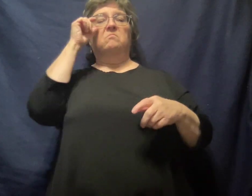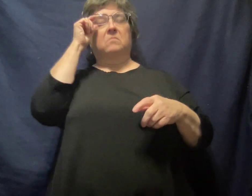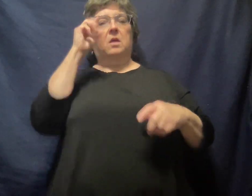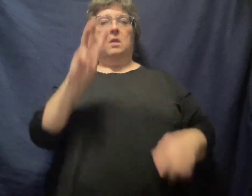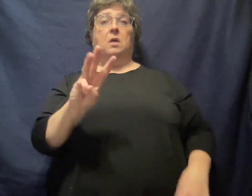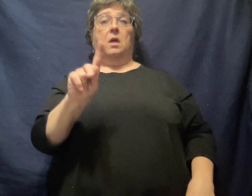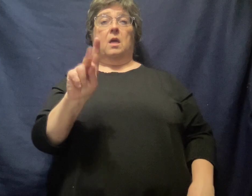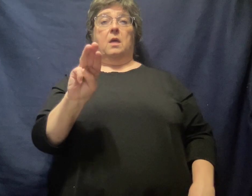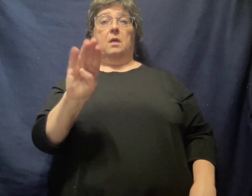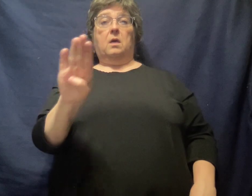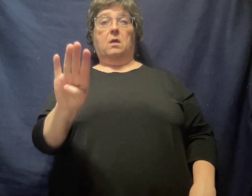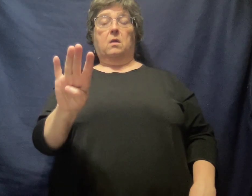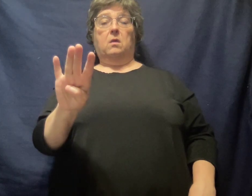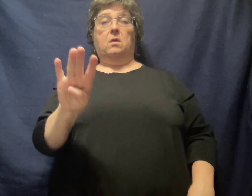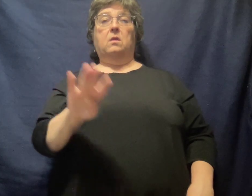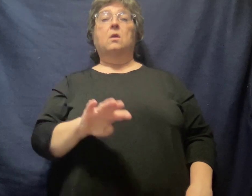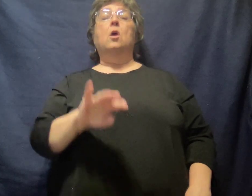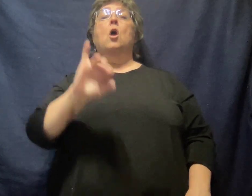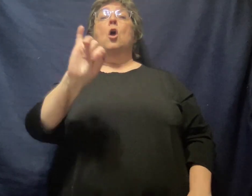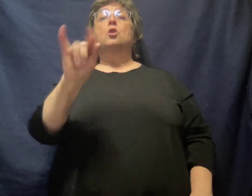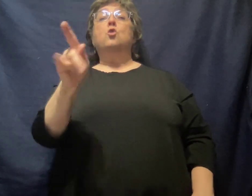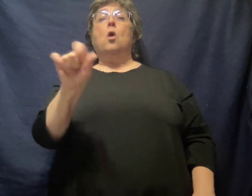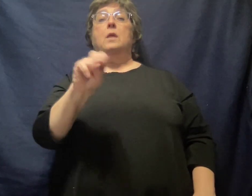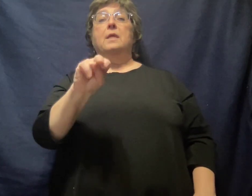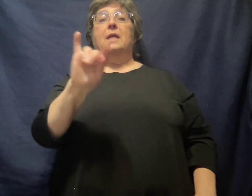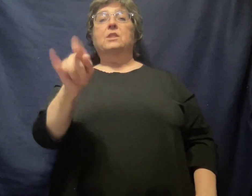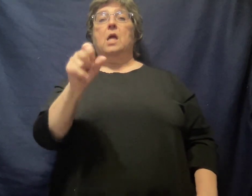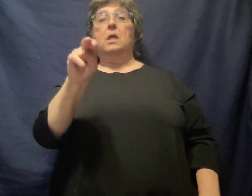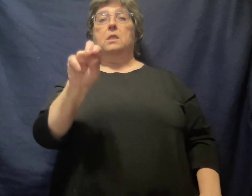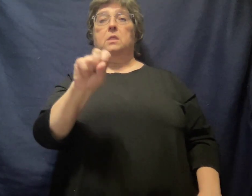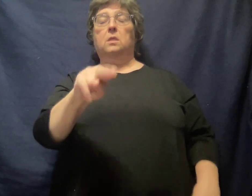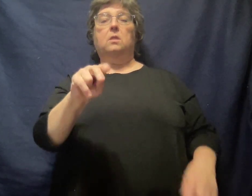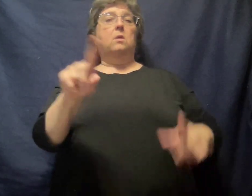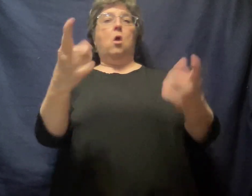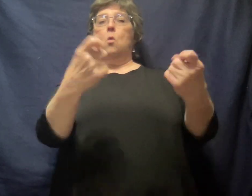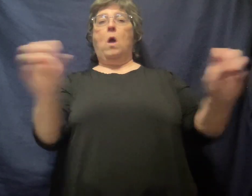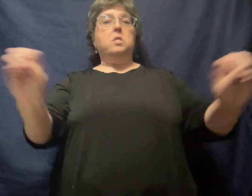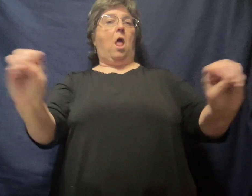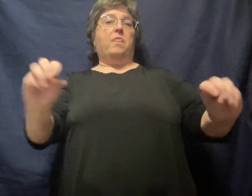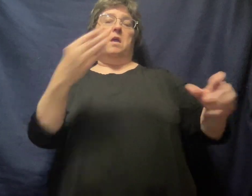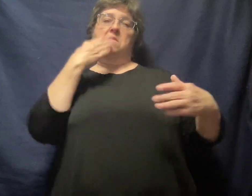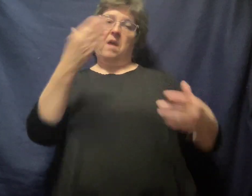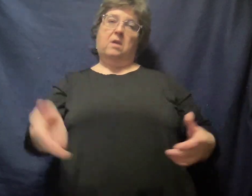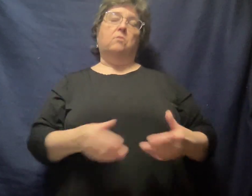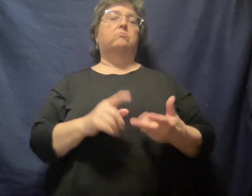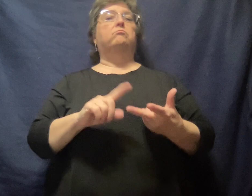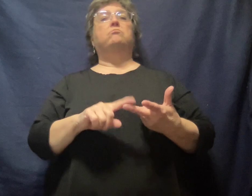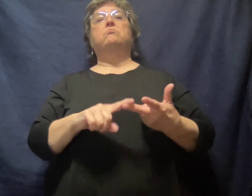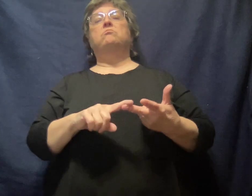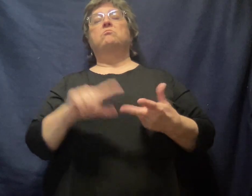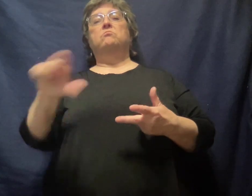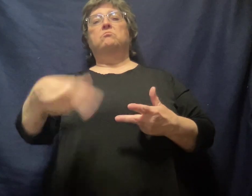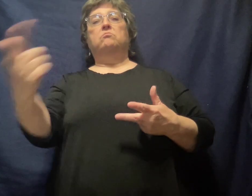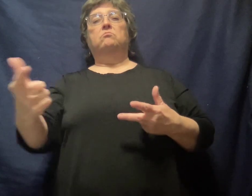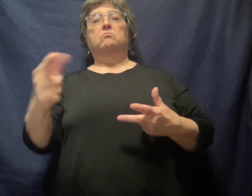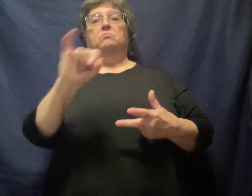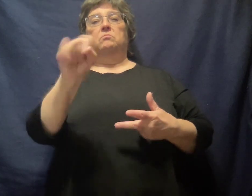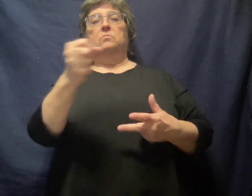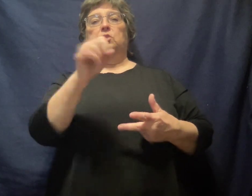WKBW, Jordan Johnson. Yeah, no, I don't have any questions for you. Thank you. Okay, thank you. Then we will go to Jeff Preval